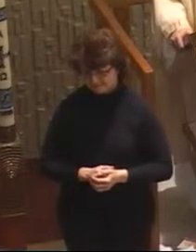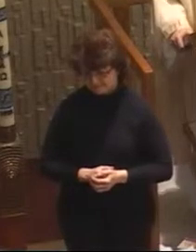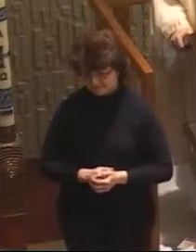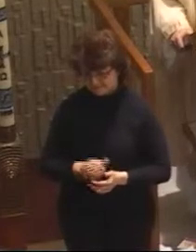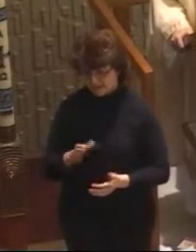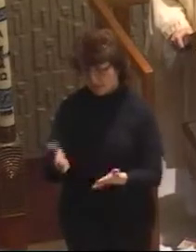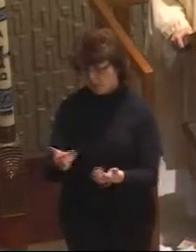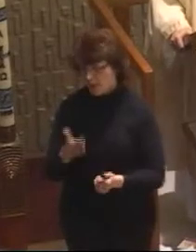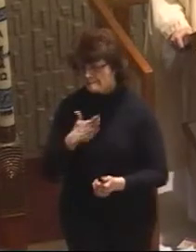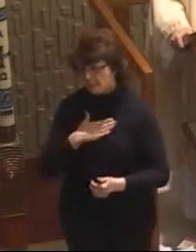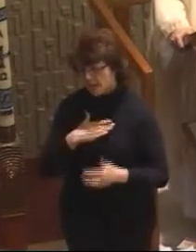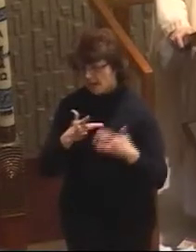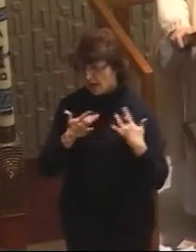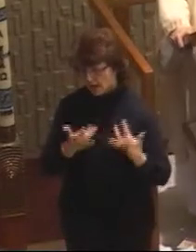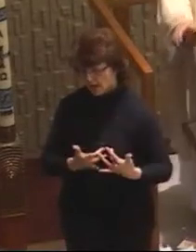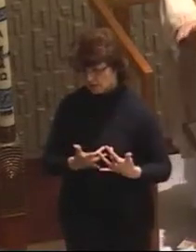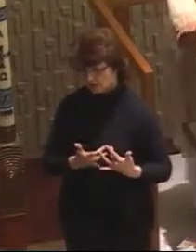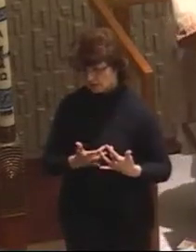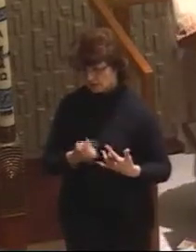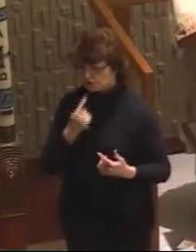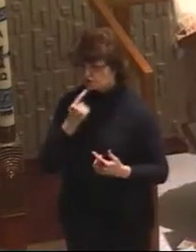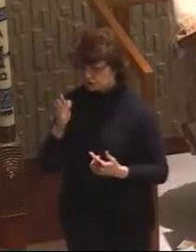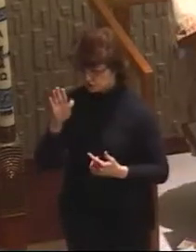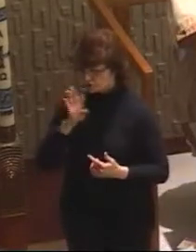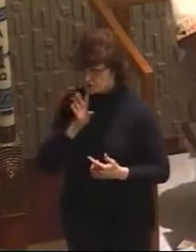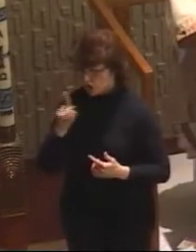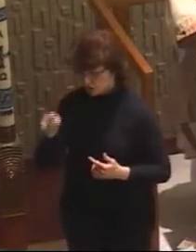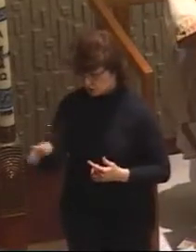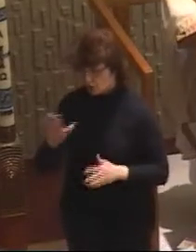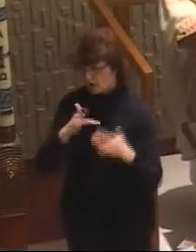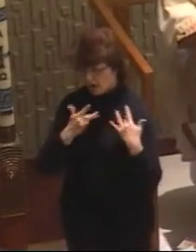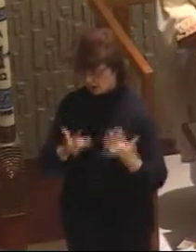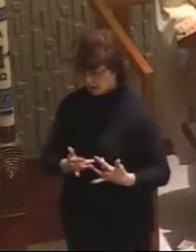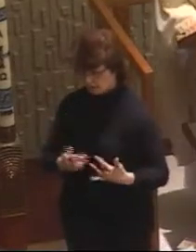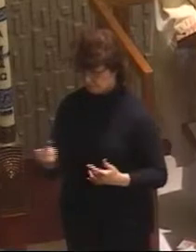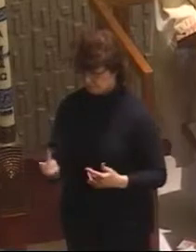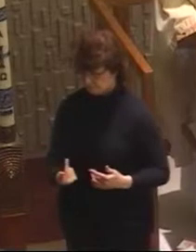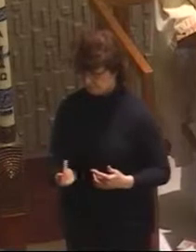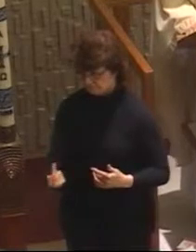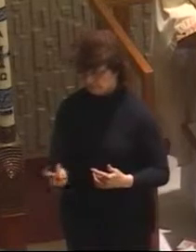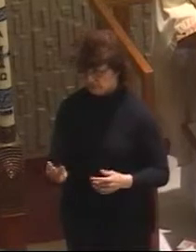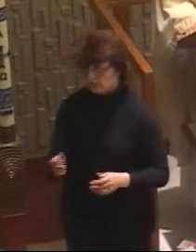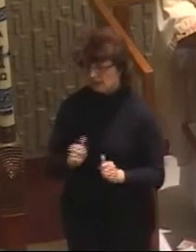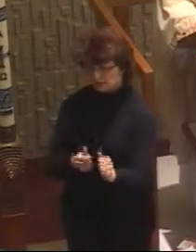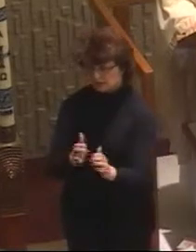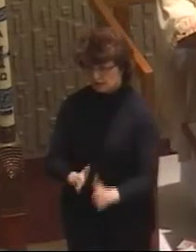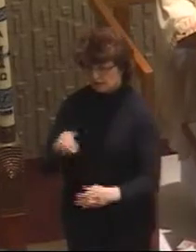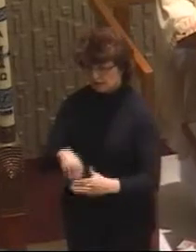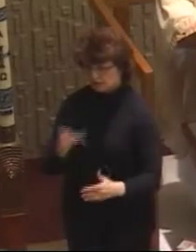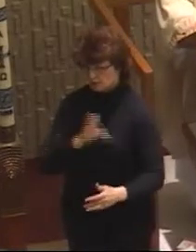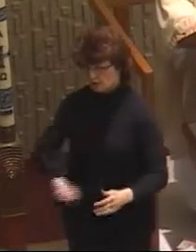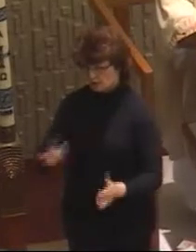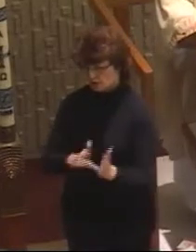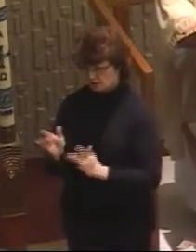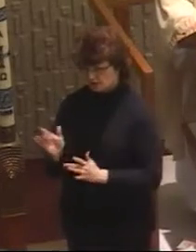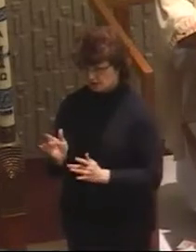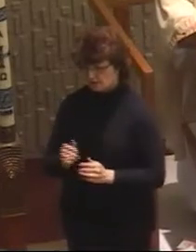I just want my heart to speak to your heart as disciples in Christ Jesus.